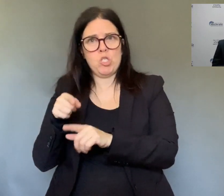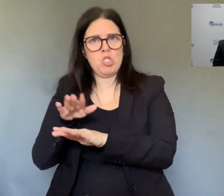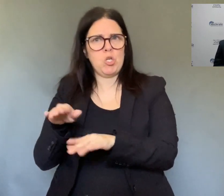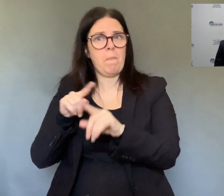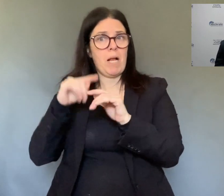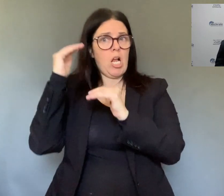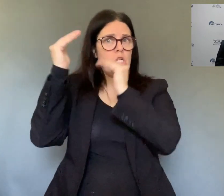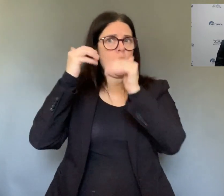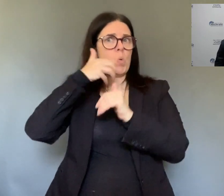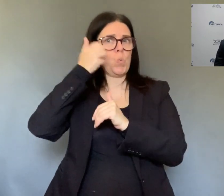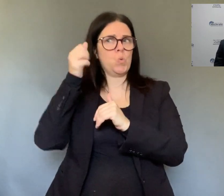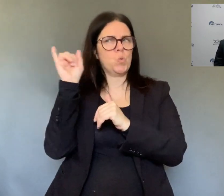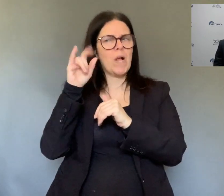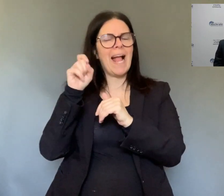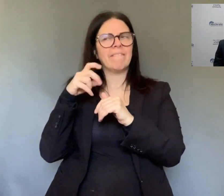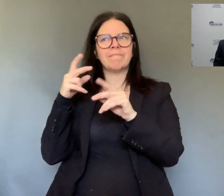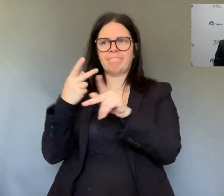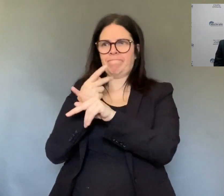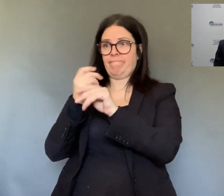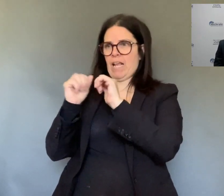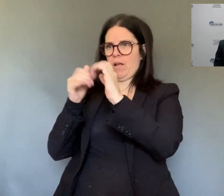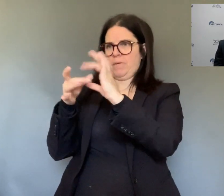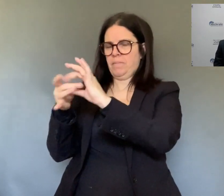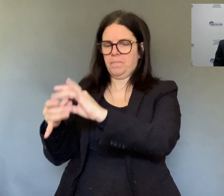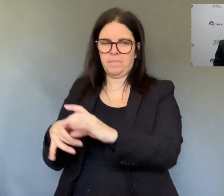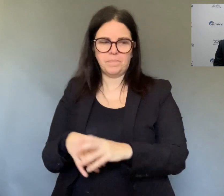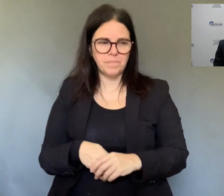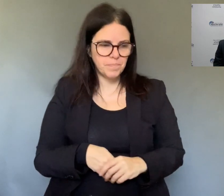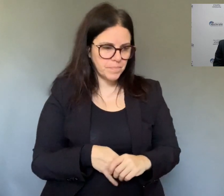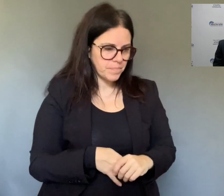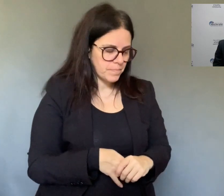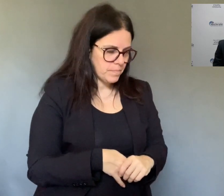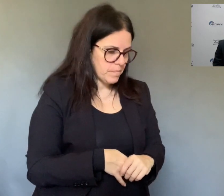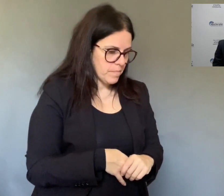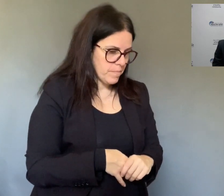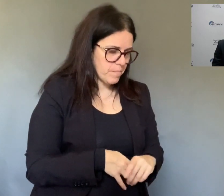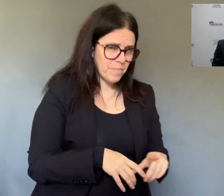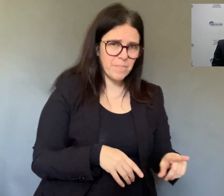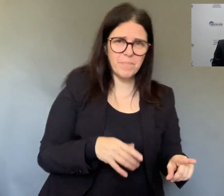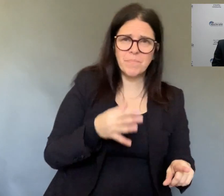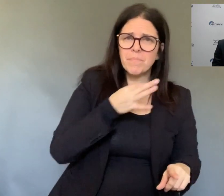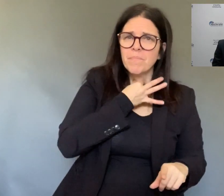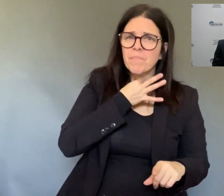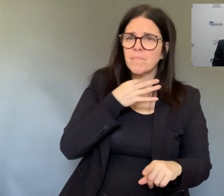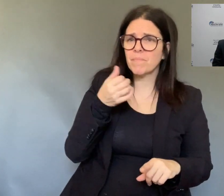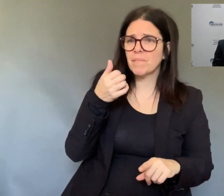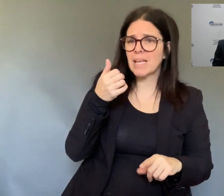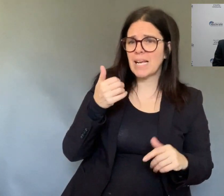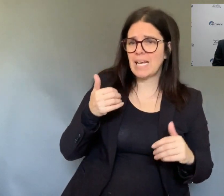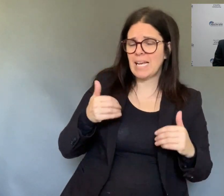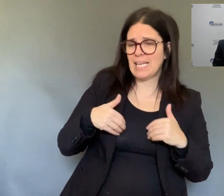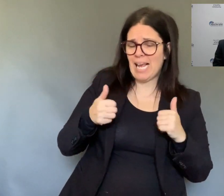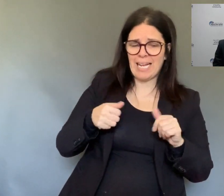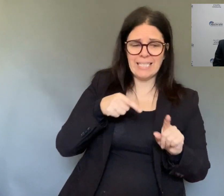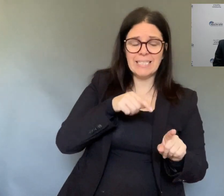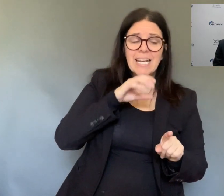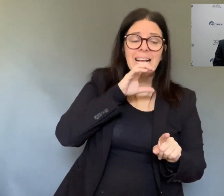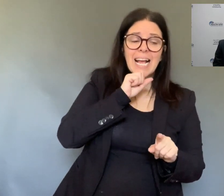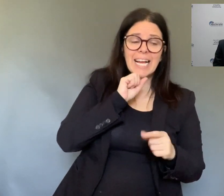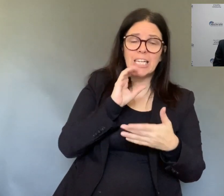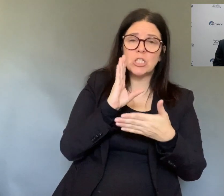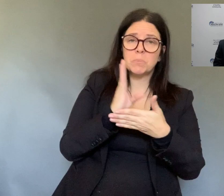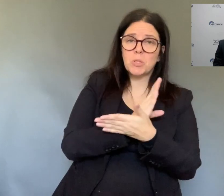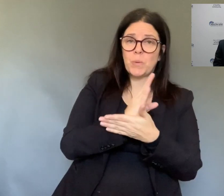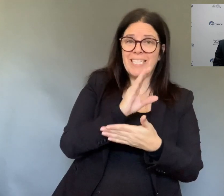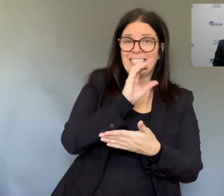older adults. Do we know what the youngest case is locally? There's 10 between the ages 0 and 19, but what's the youngest